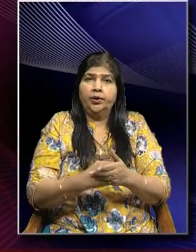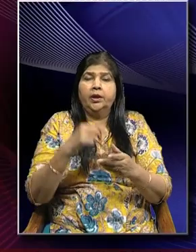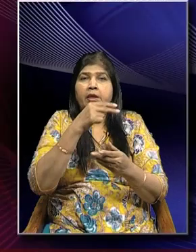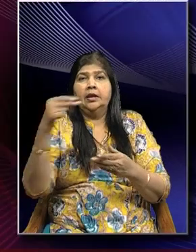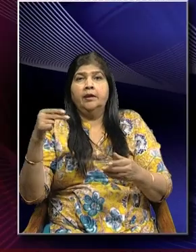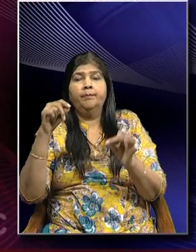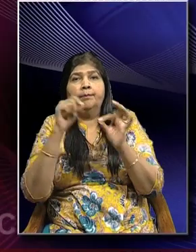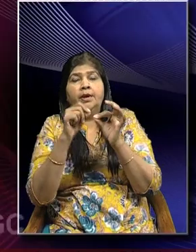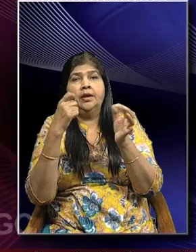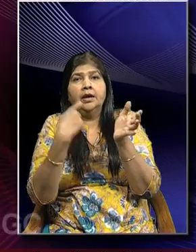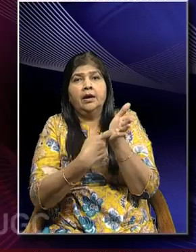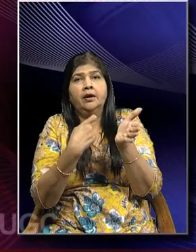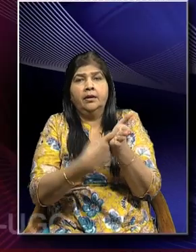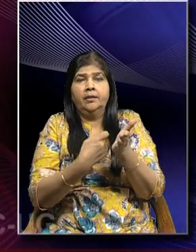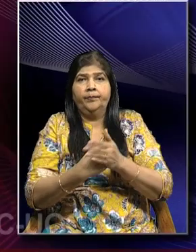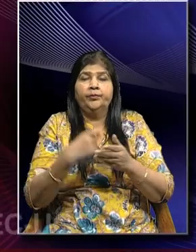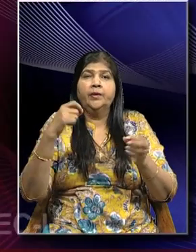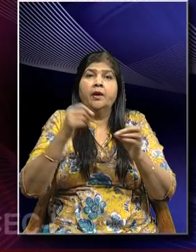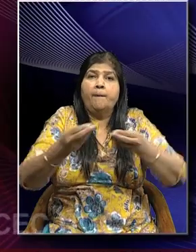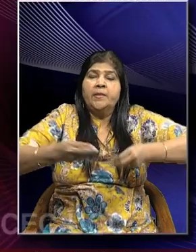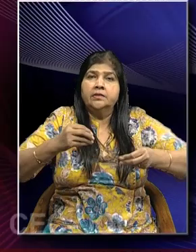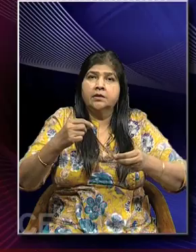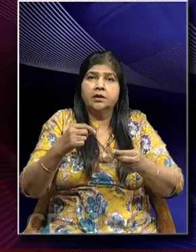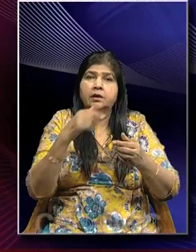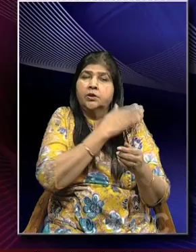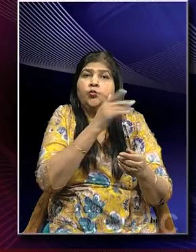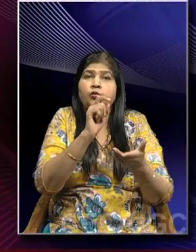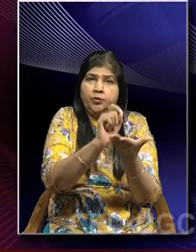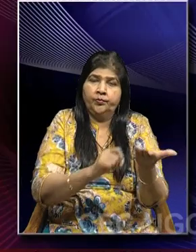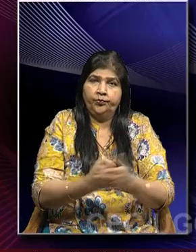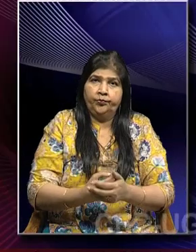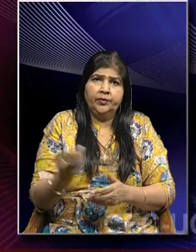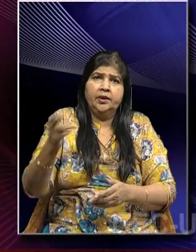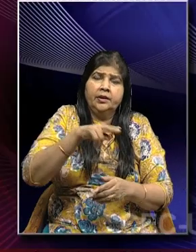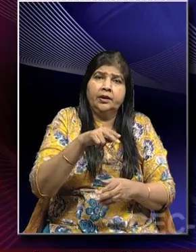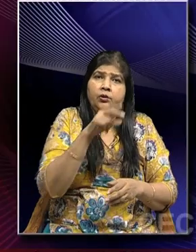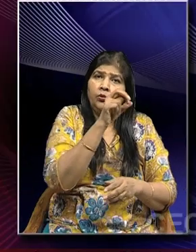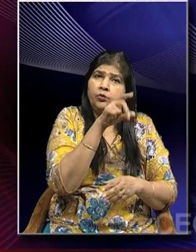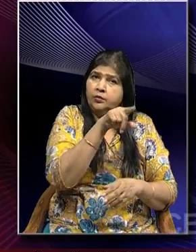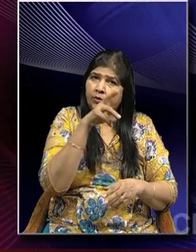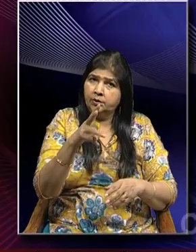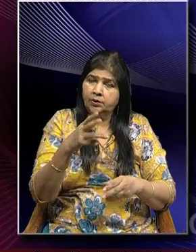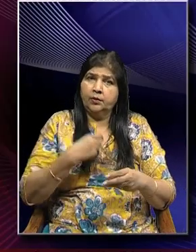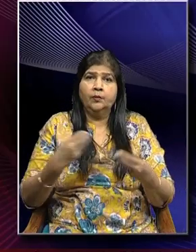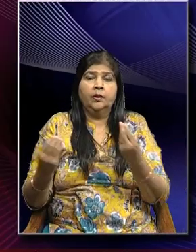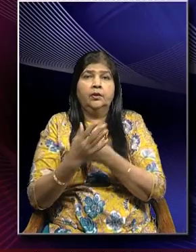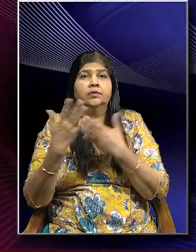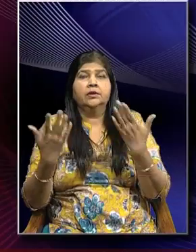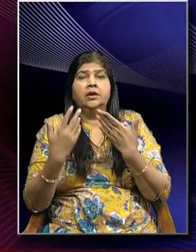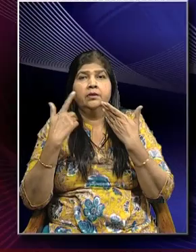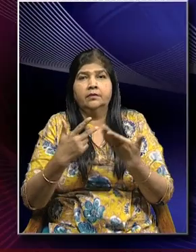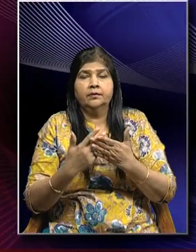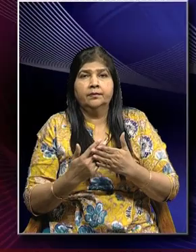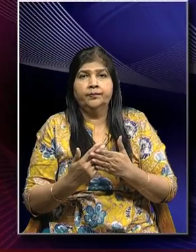is Business Responsibility Reports. Then came year 2013, where we got